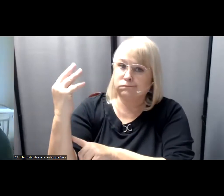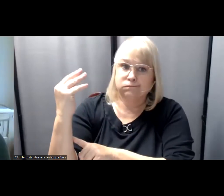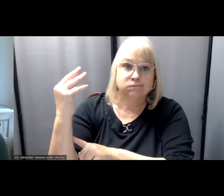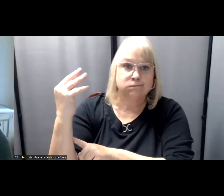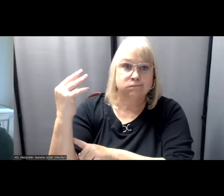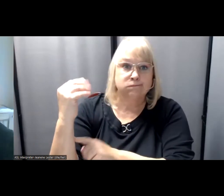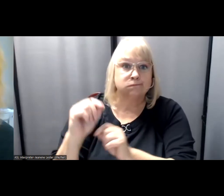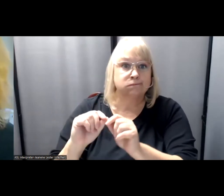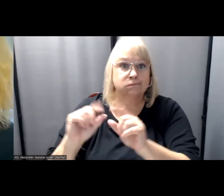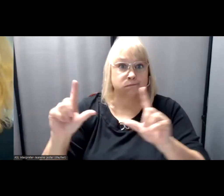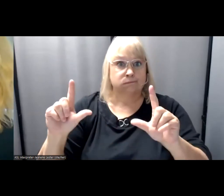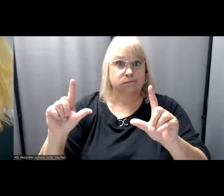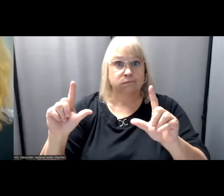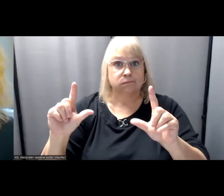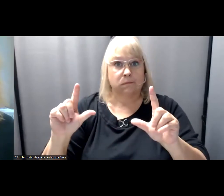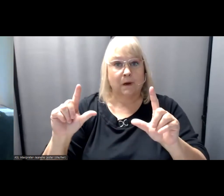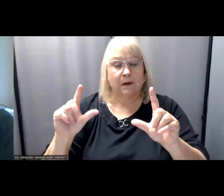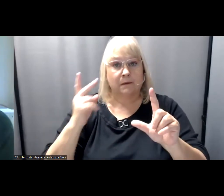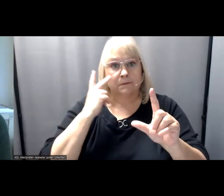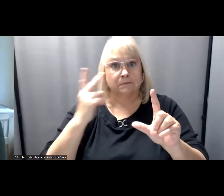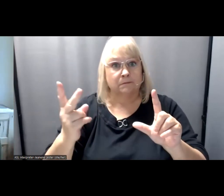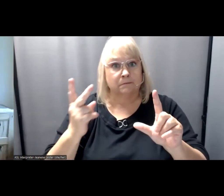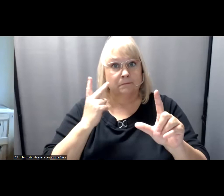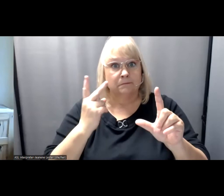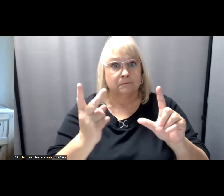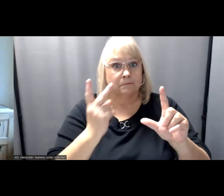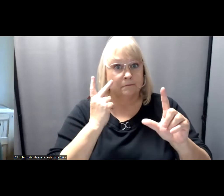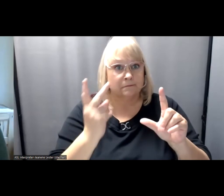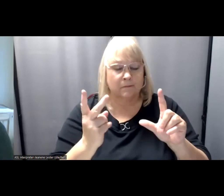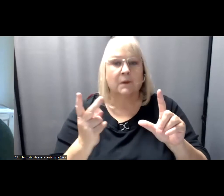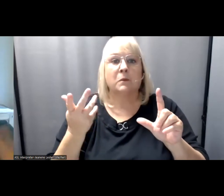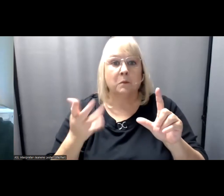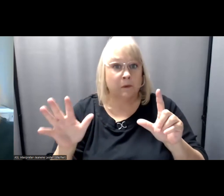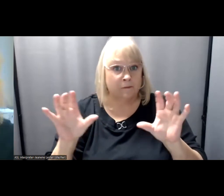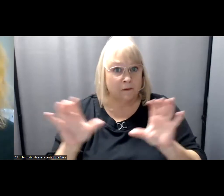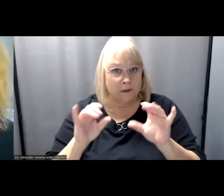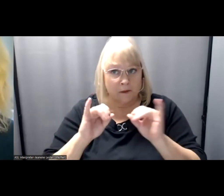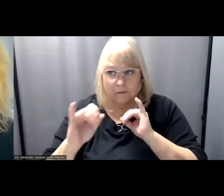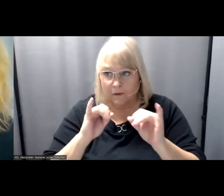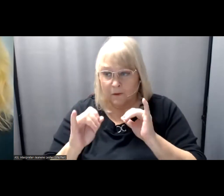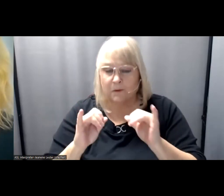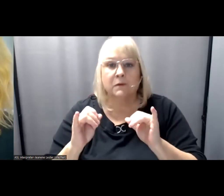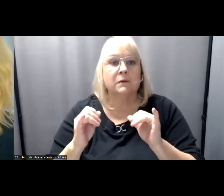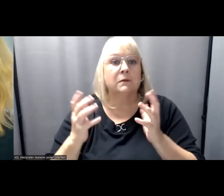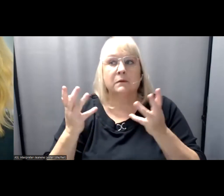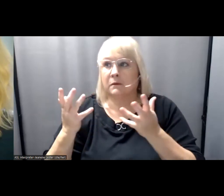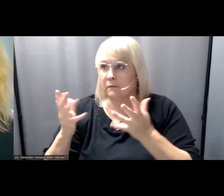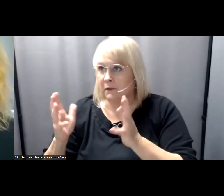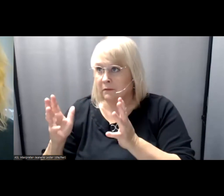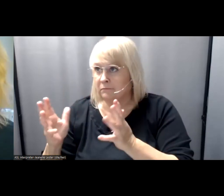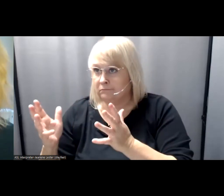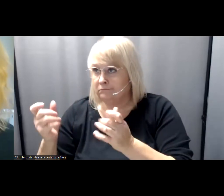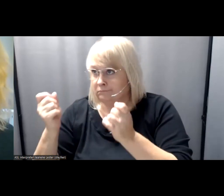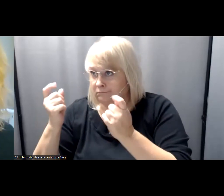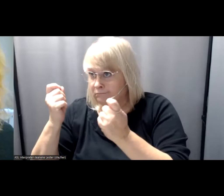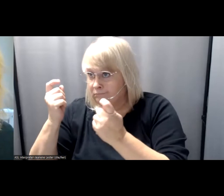read along with me. So we've done these interviews and now we're going to respond. As we